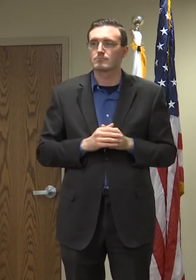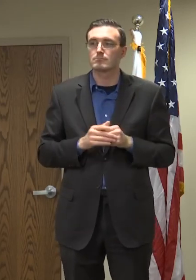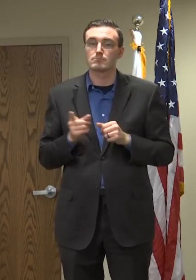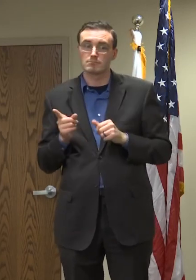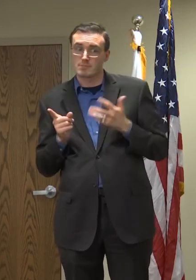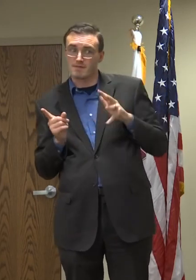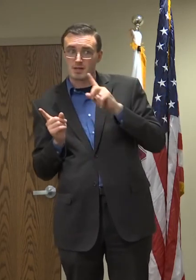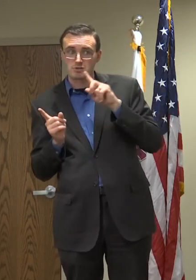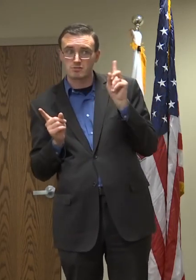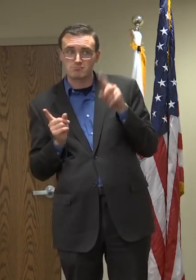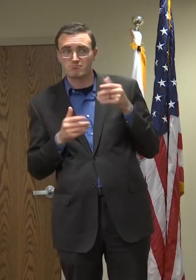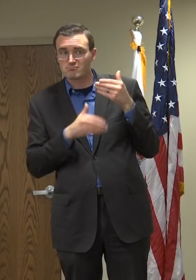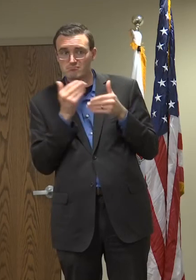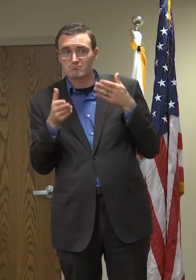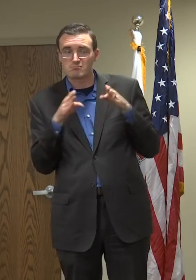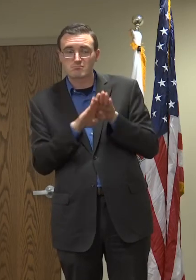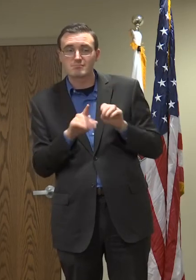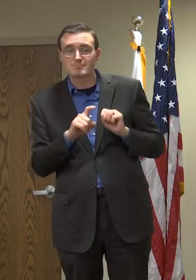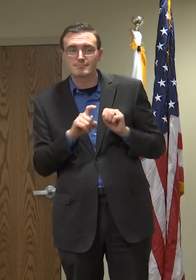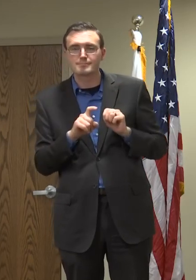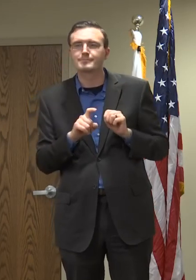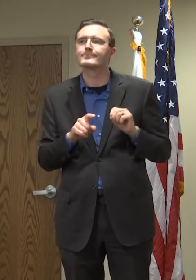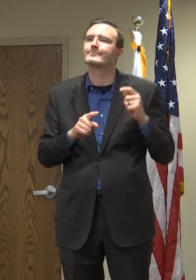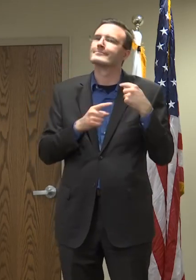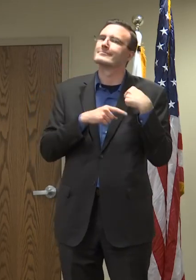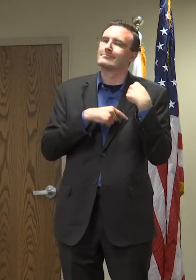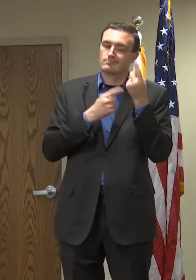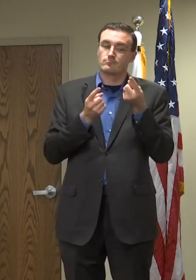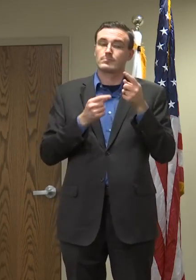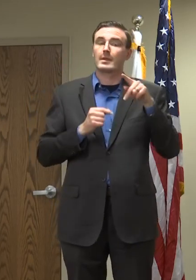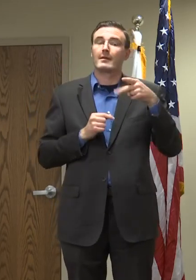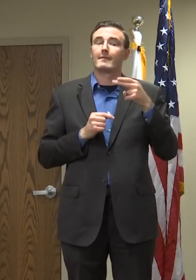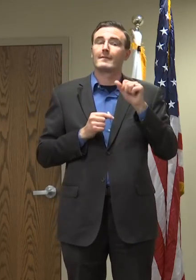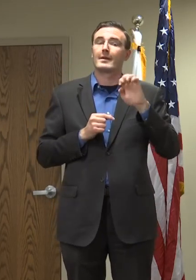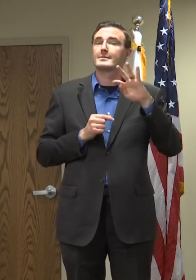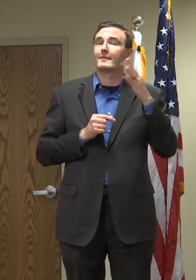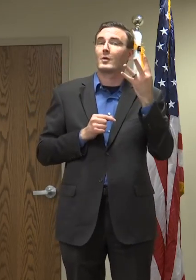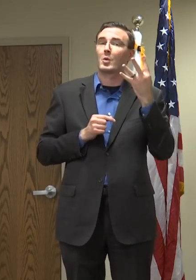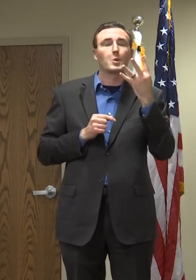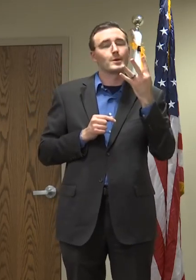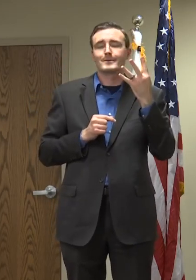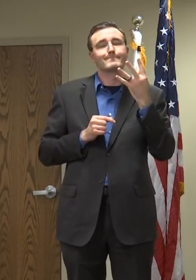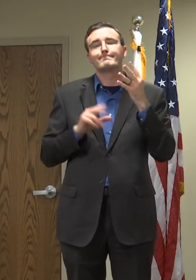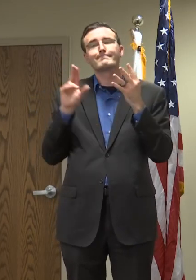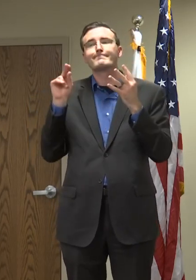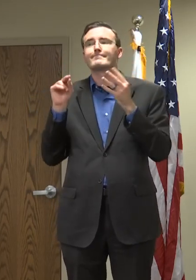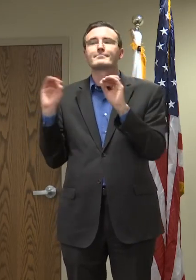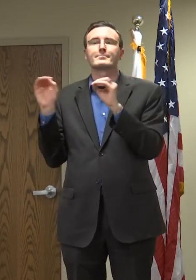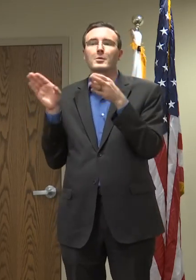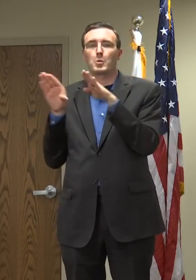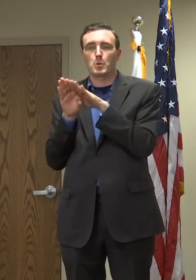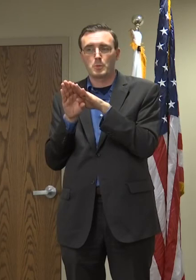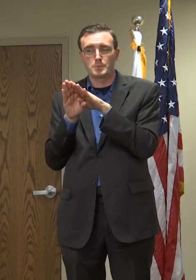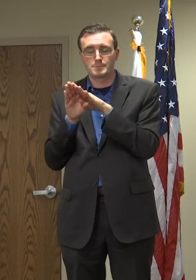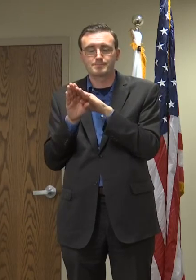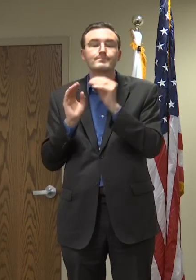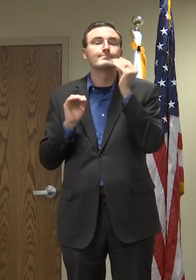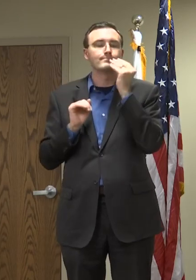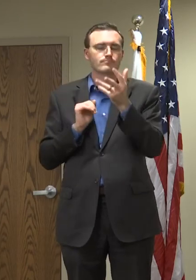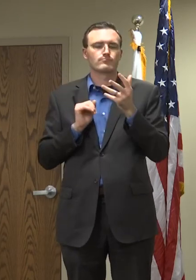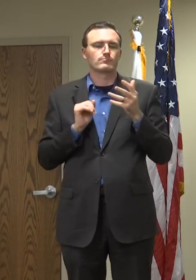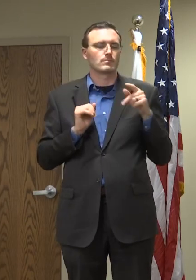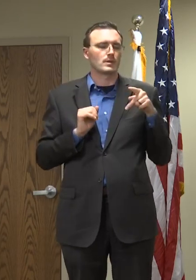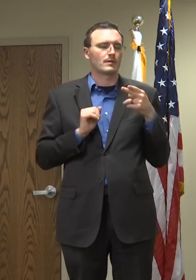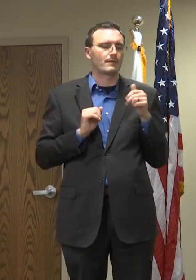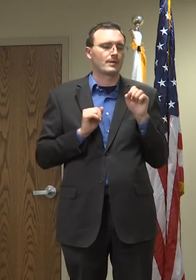at this time had to move through a closure process as we've entered phase 4. We closed 3 businesses as we entered into, at the end